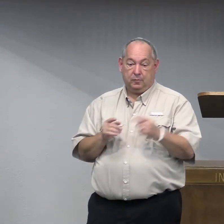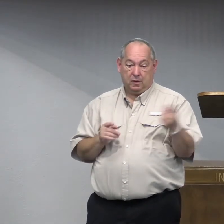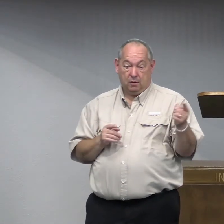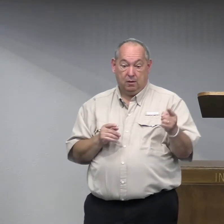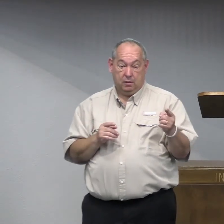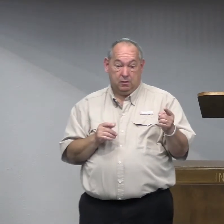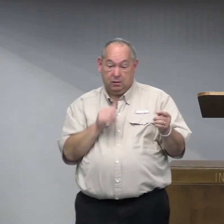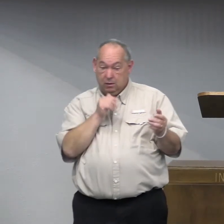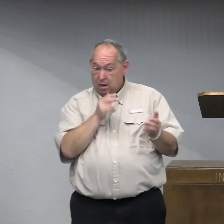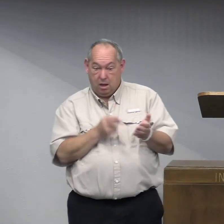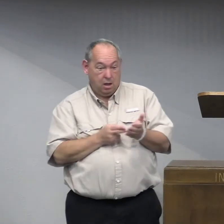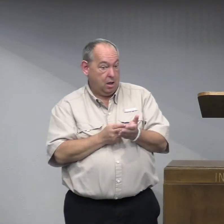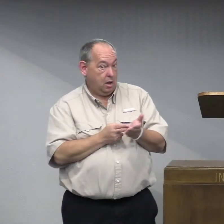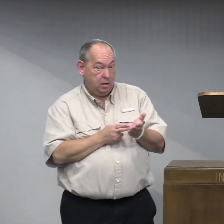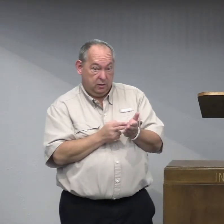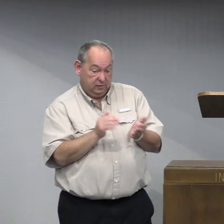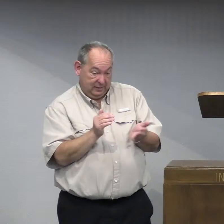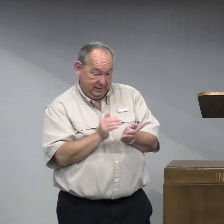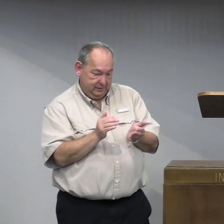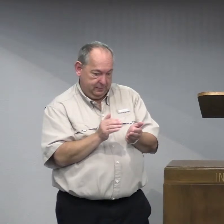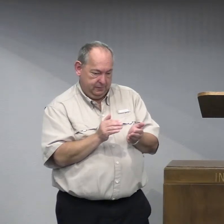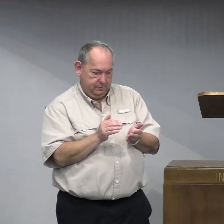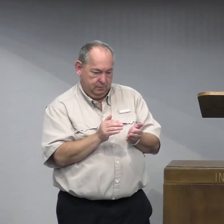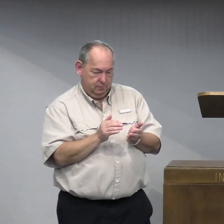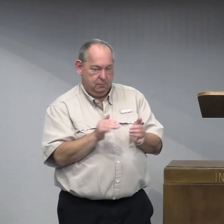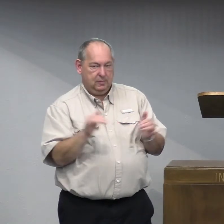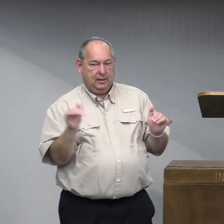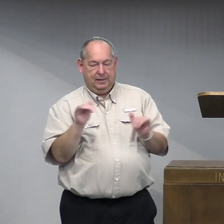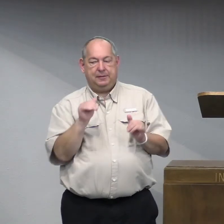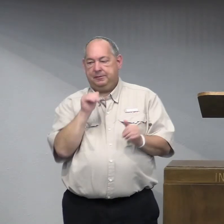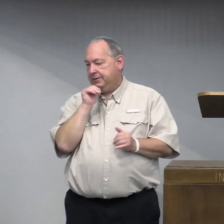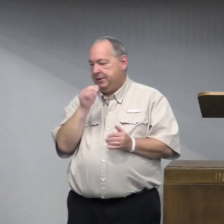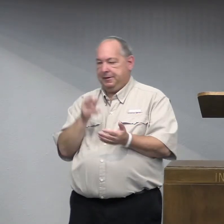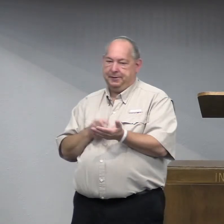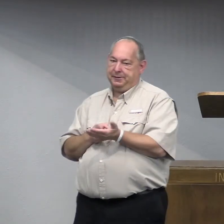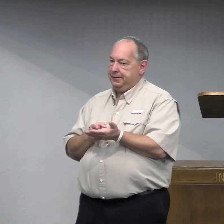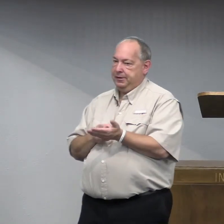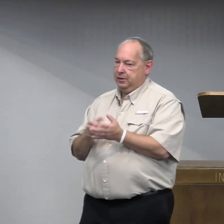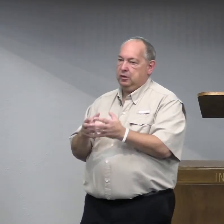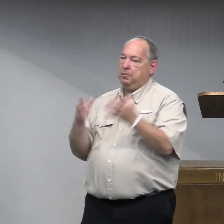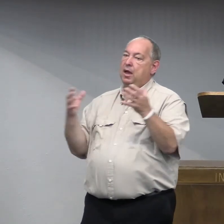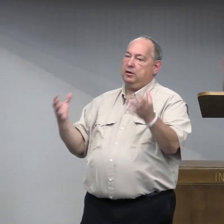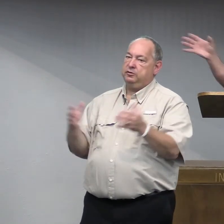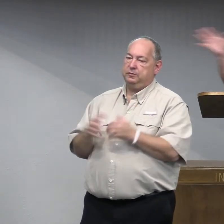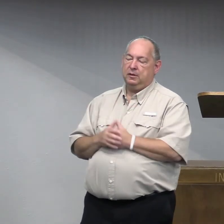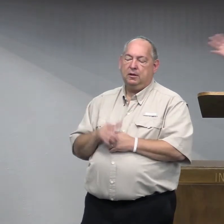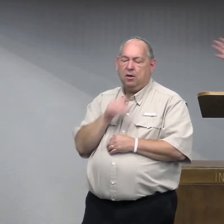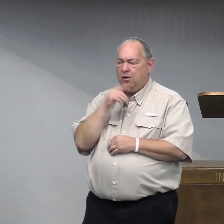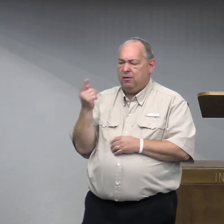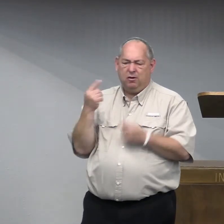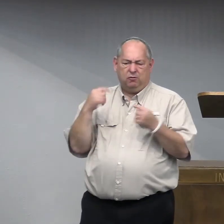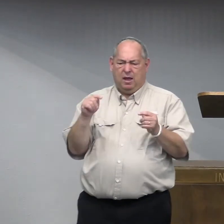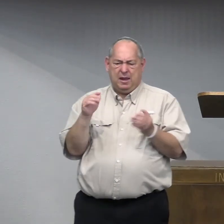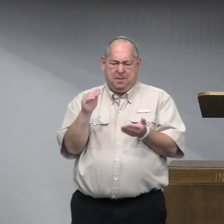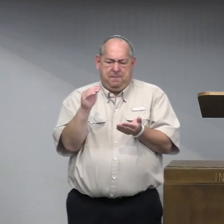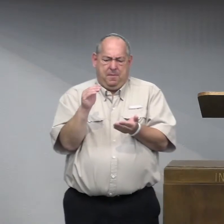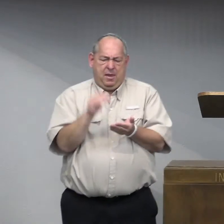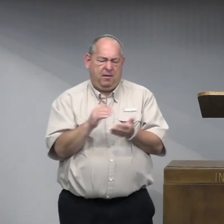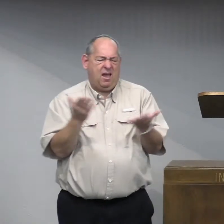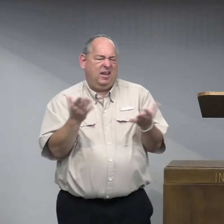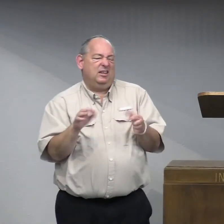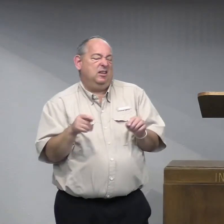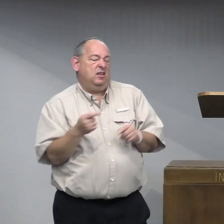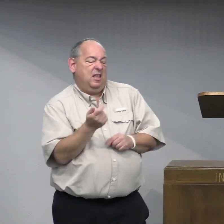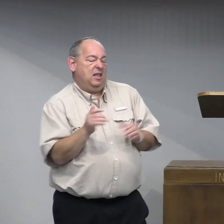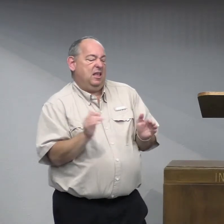is dishonest in very little is also dishonest in much. Don't ever try to minimize, well, it was just